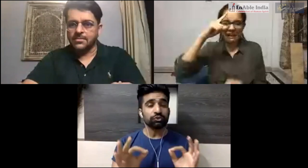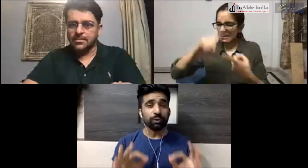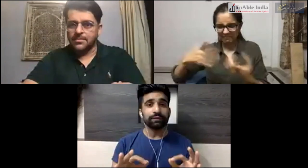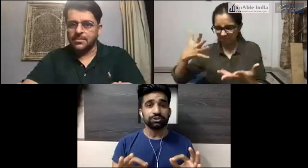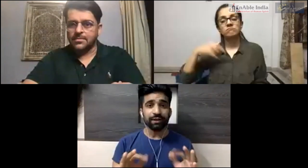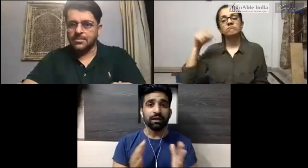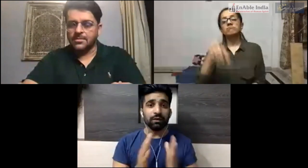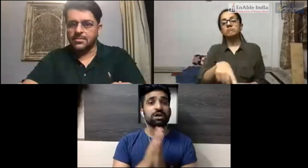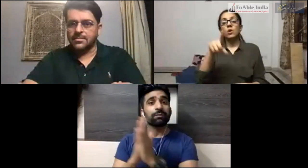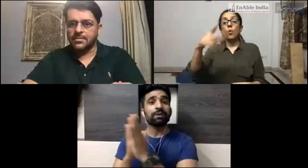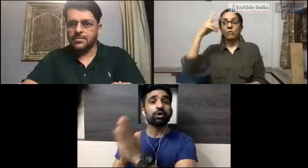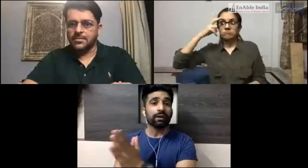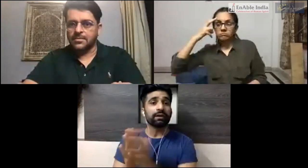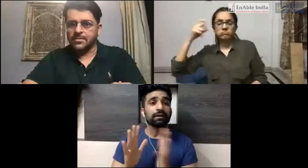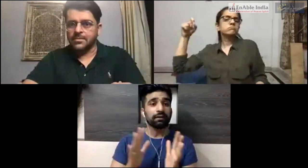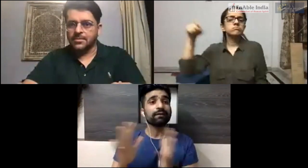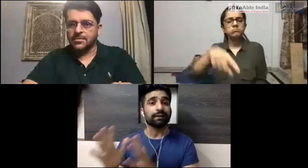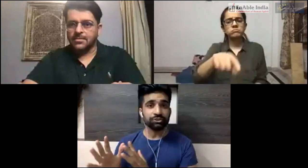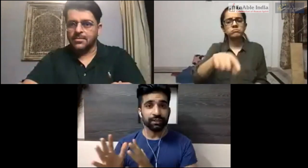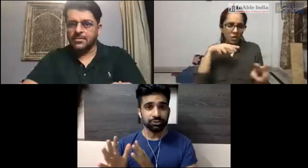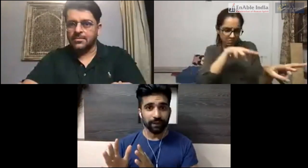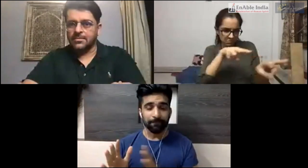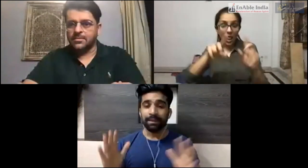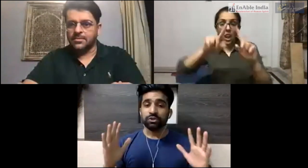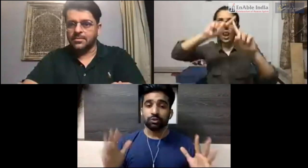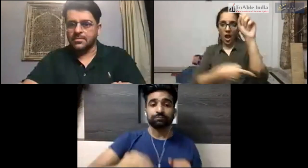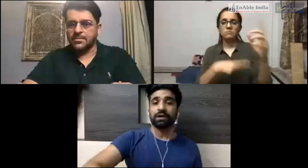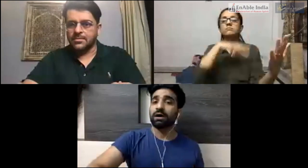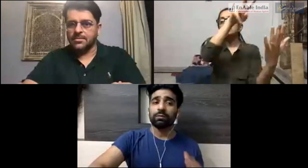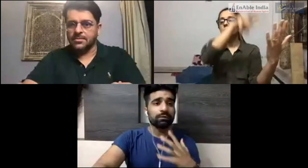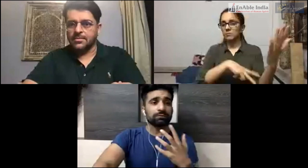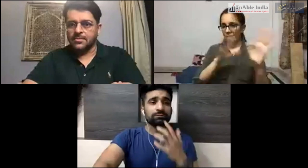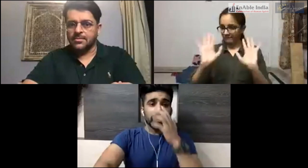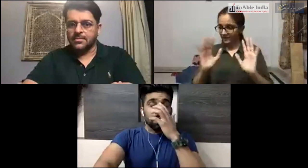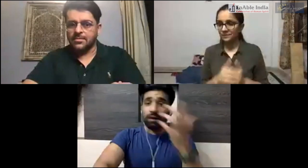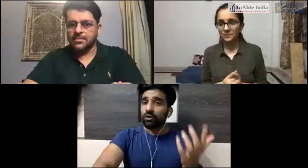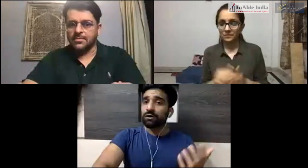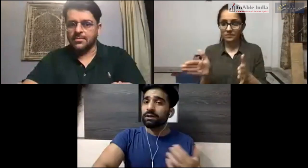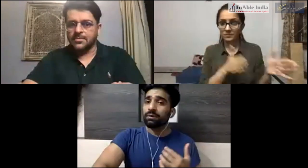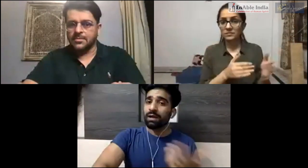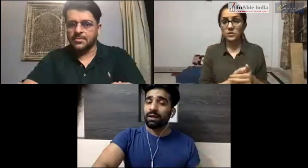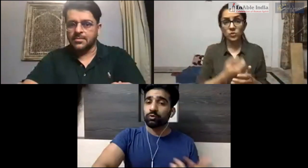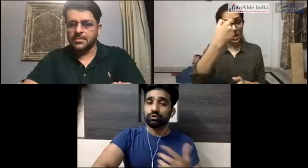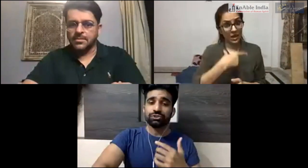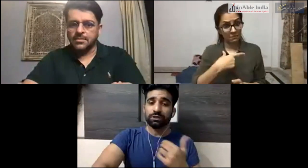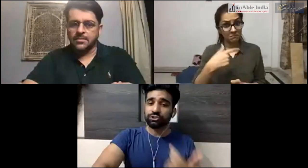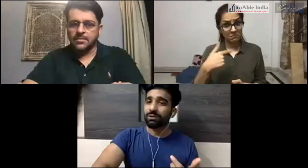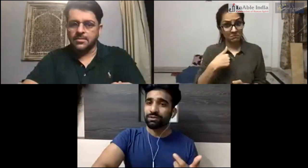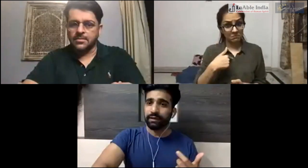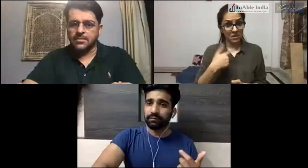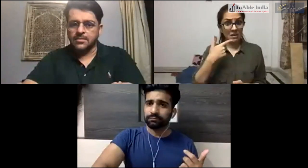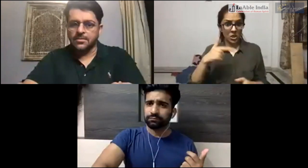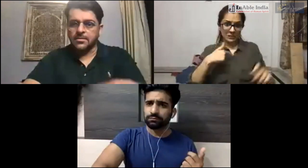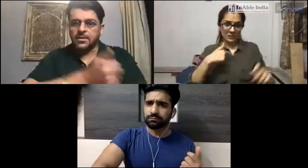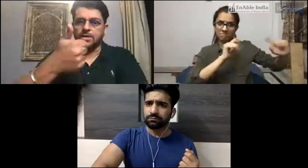always throw in the chat, which I'll be looking at at a later stage. Okay. So, Dr. Alim, am I allowed to share my